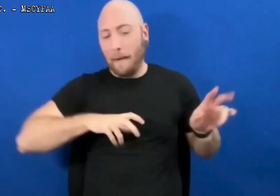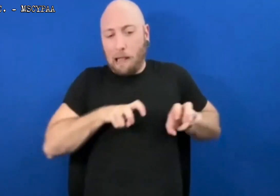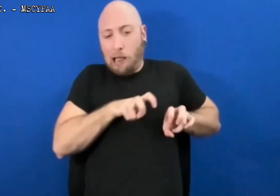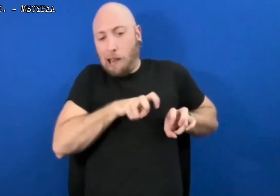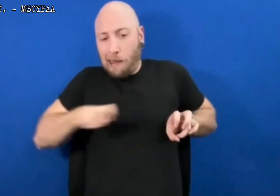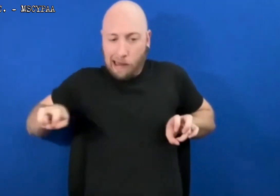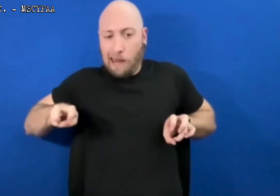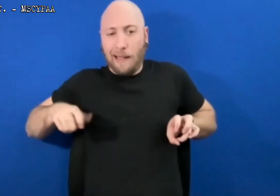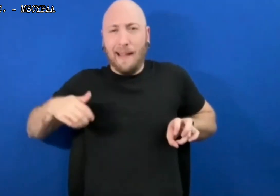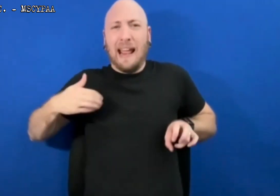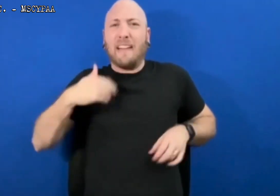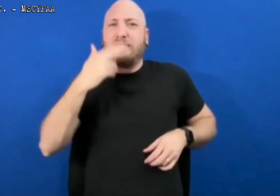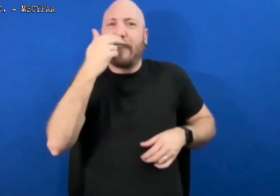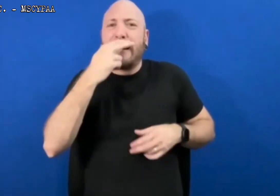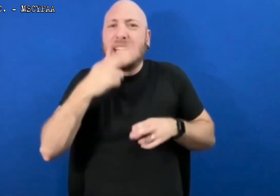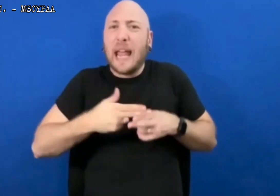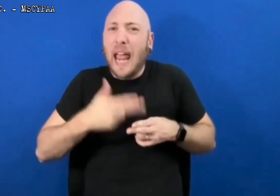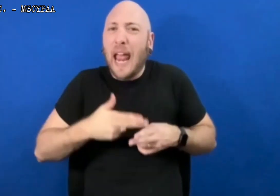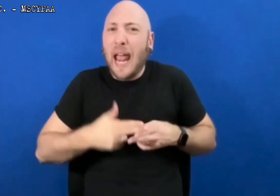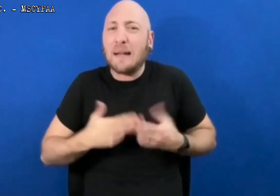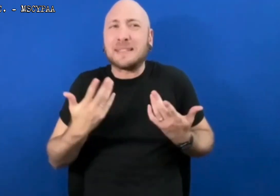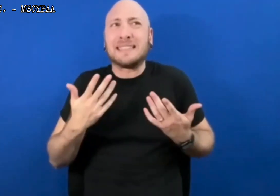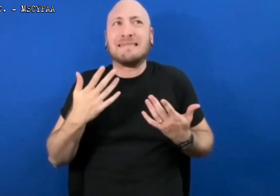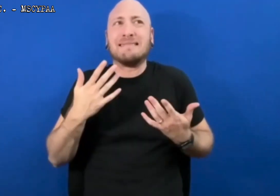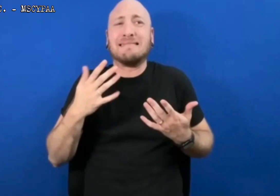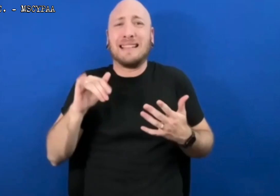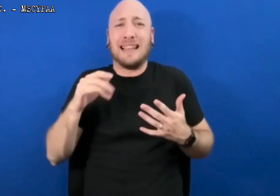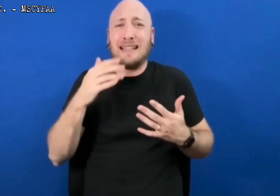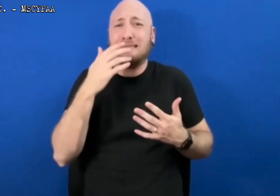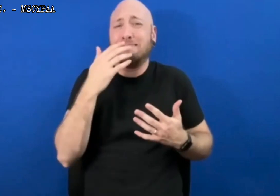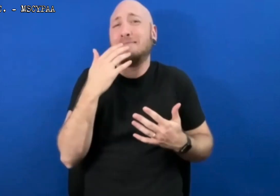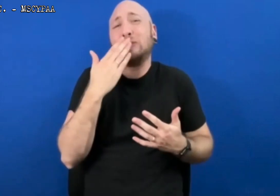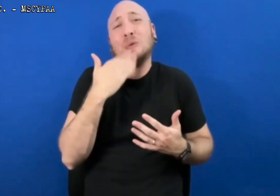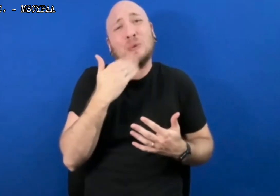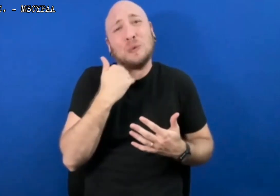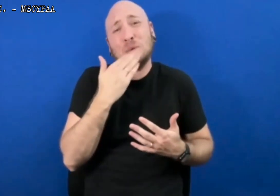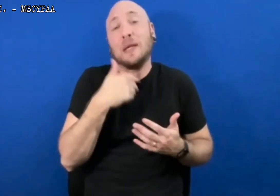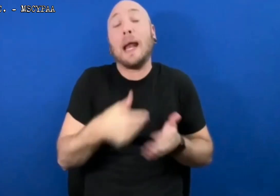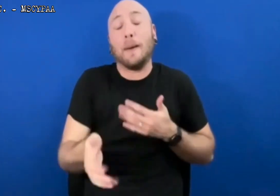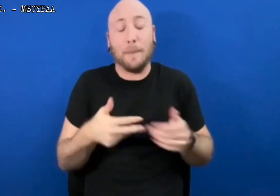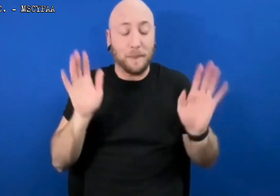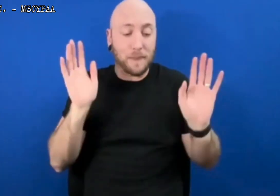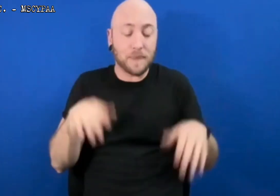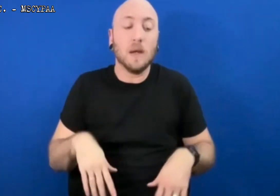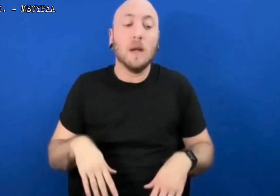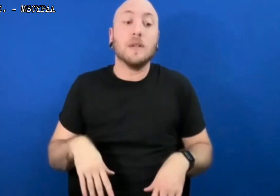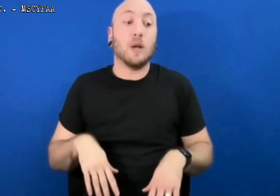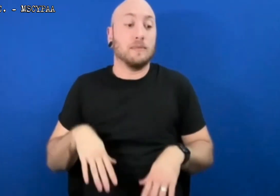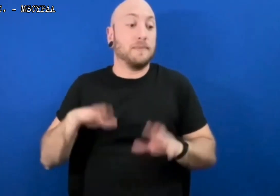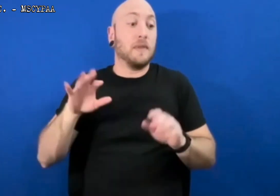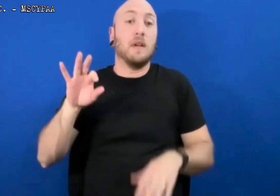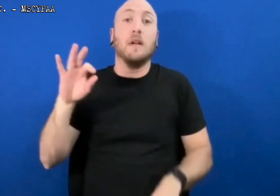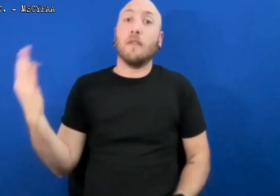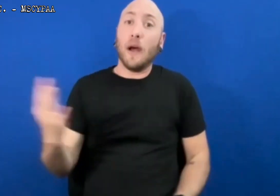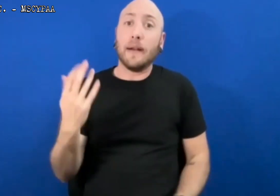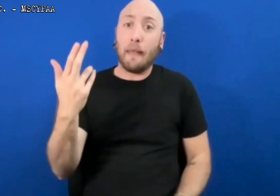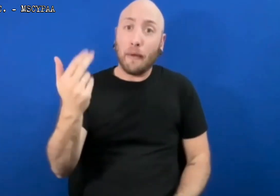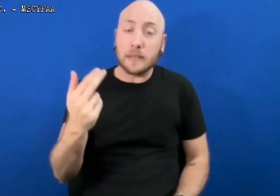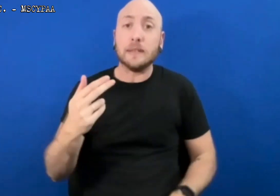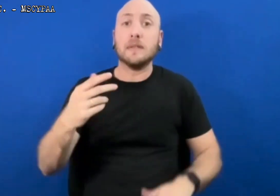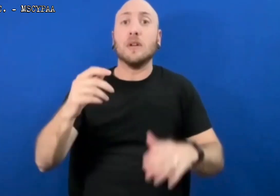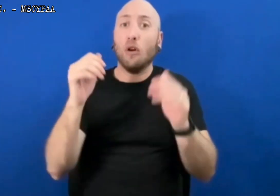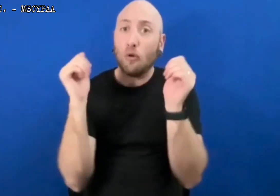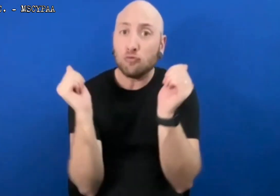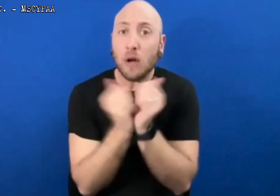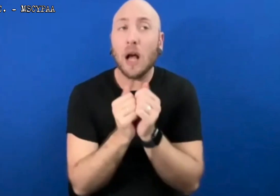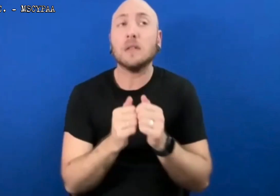like it continues to be that way today. And so yeah, so I get arrested, and I have the gift of